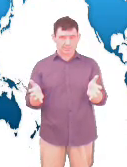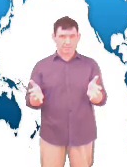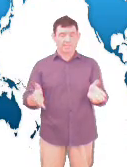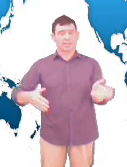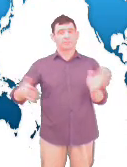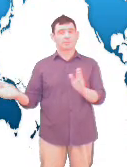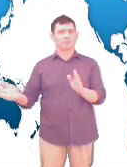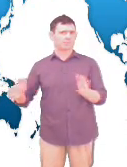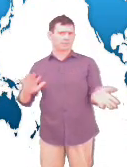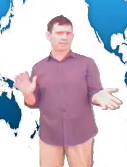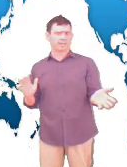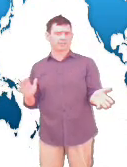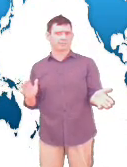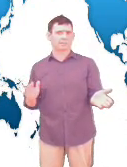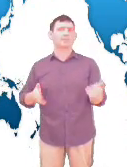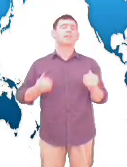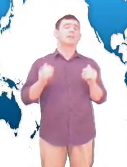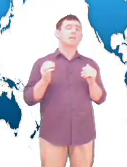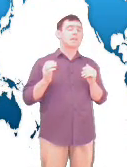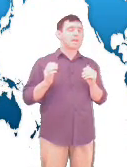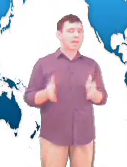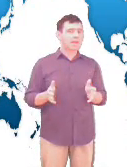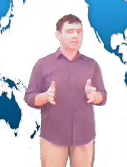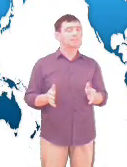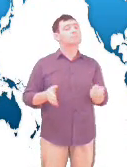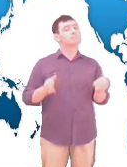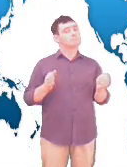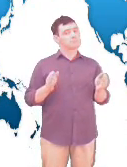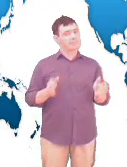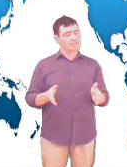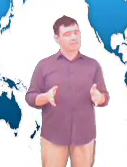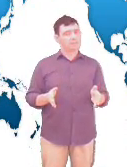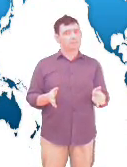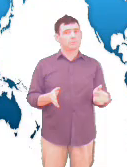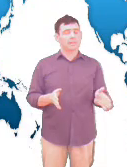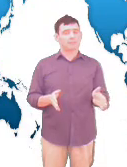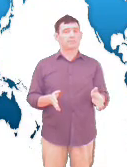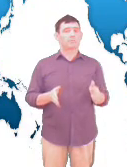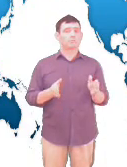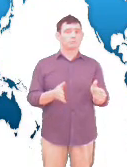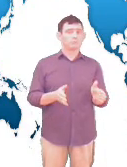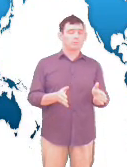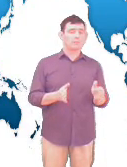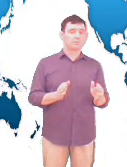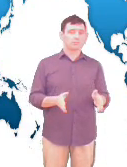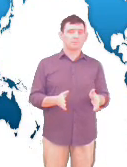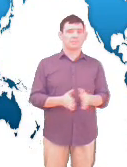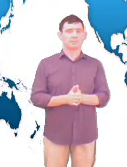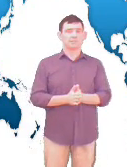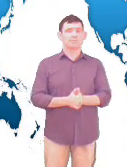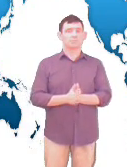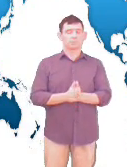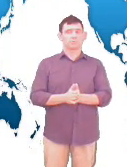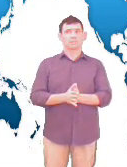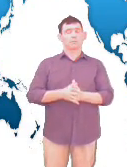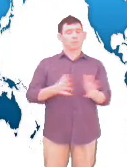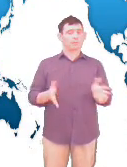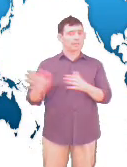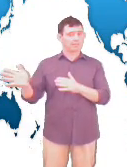easily. And other people say, well, I can't do that. And then we have, you have your own limiting beliefs, which you say, well, I can't